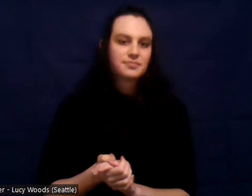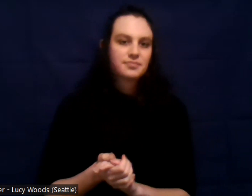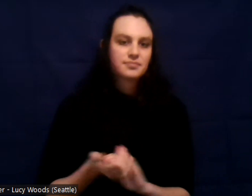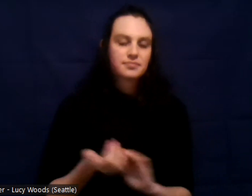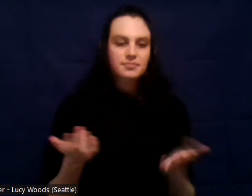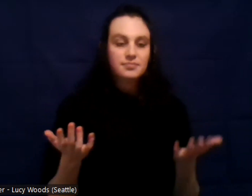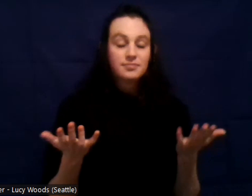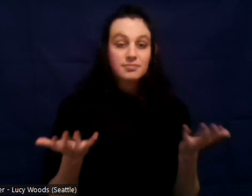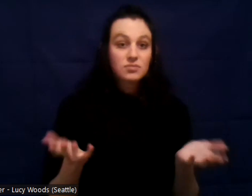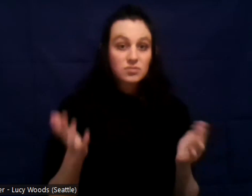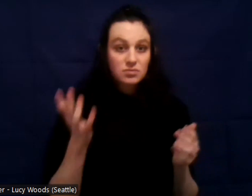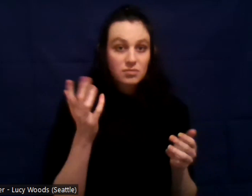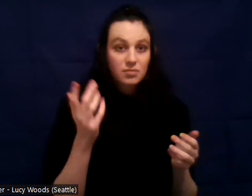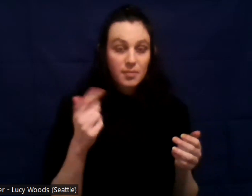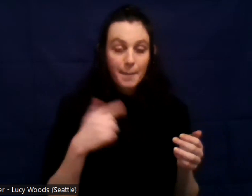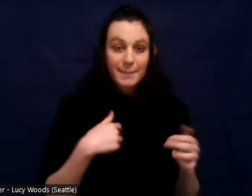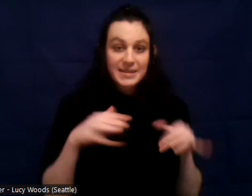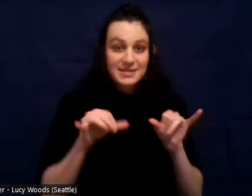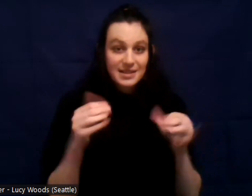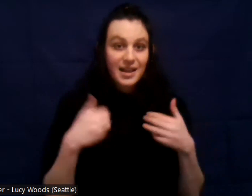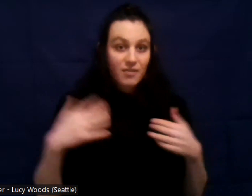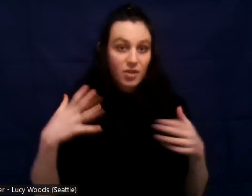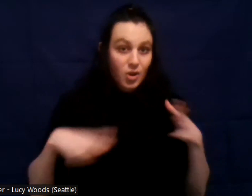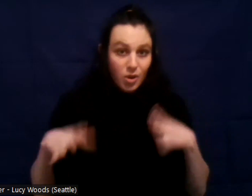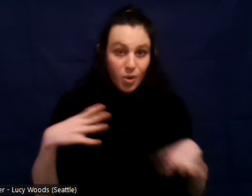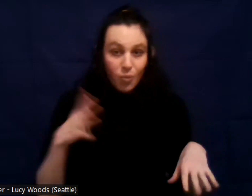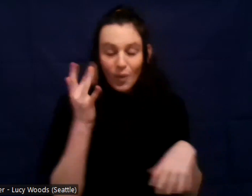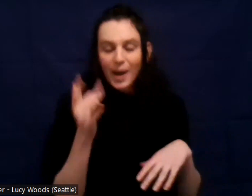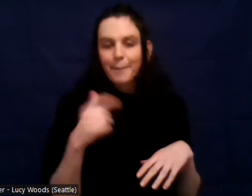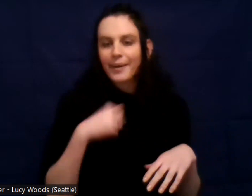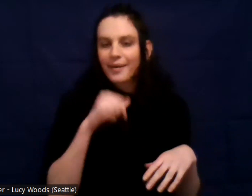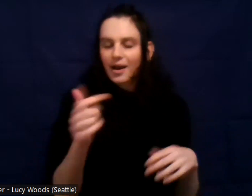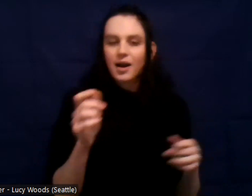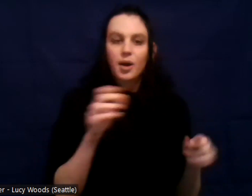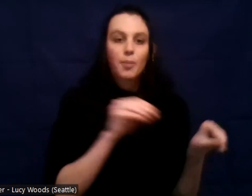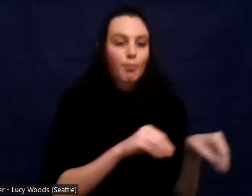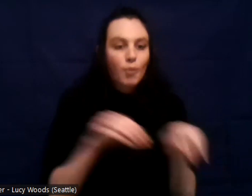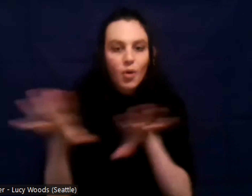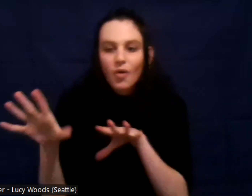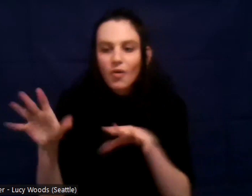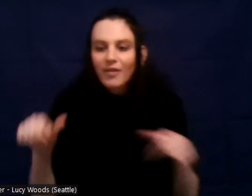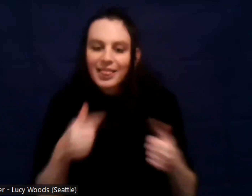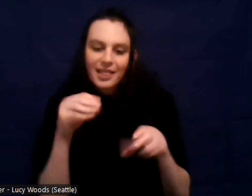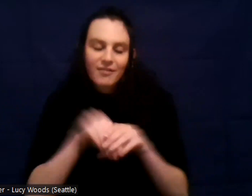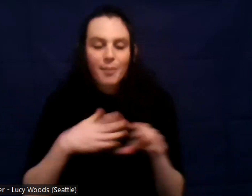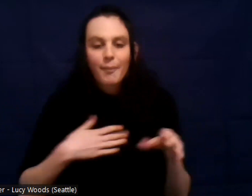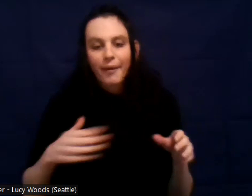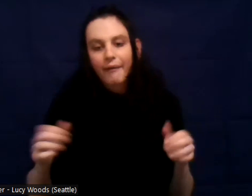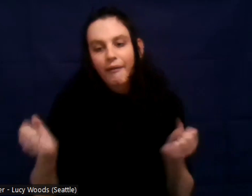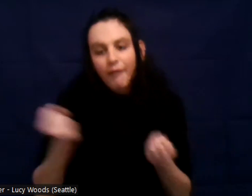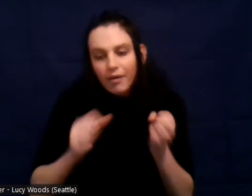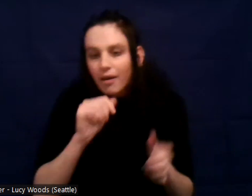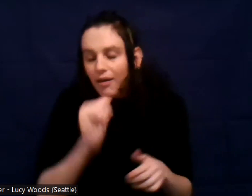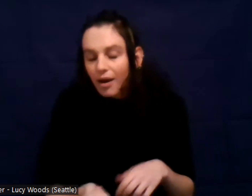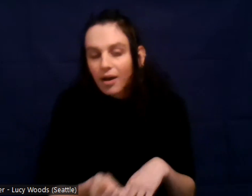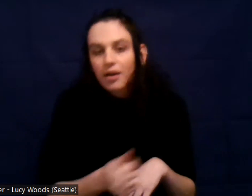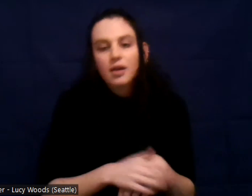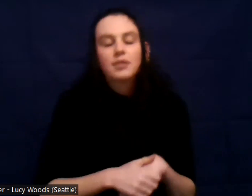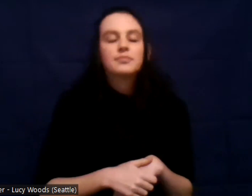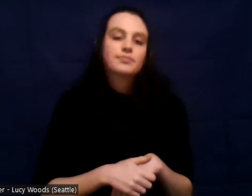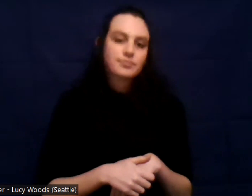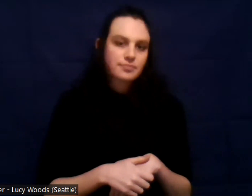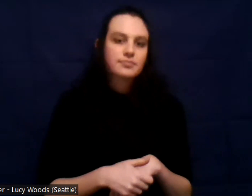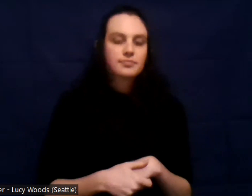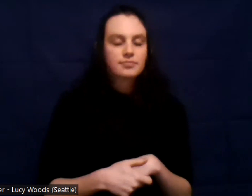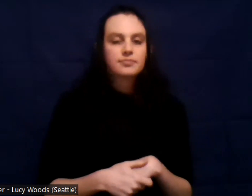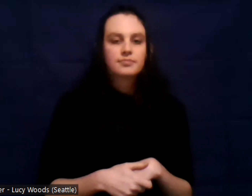didn't switch homes or live out of cars or like other weird things that we do. Um, I always like